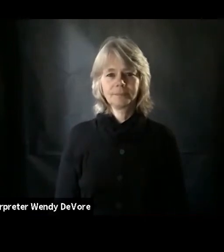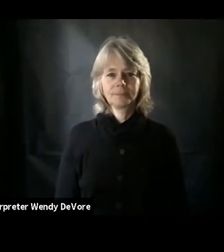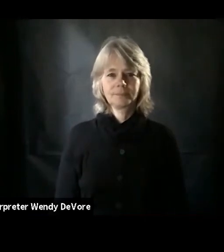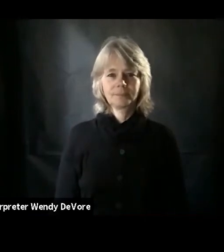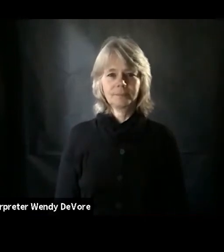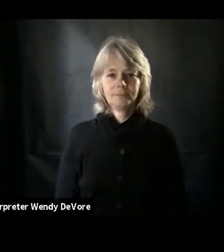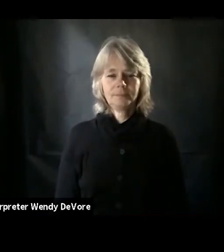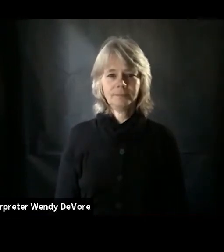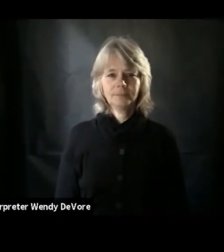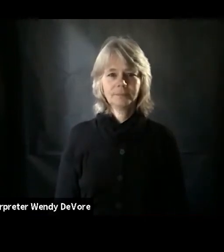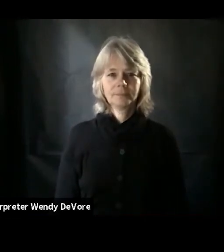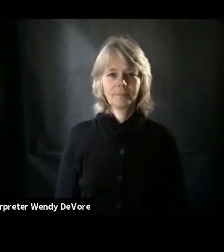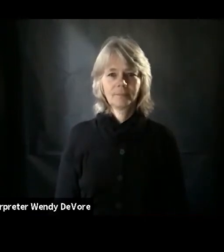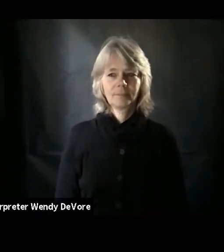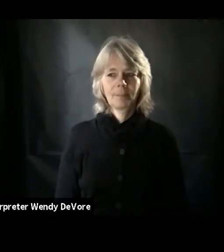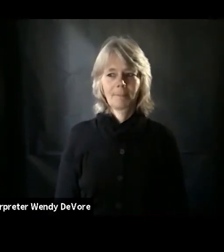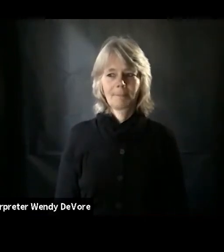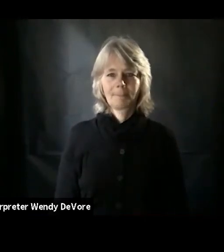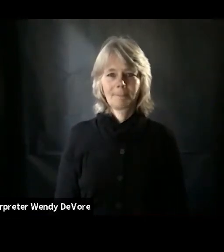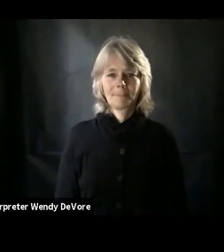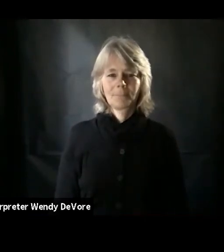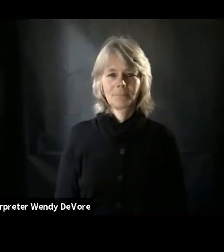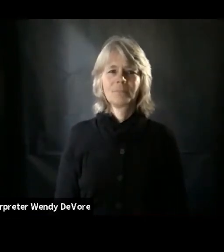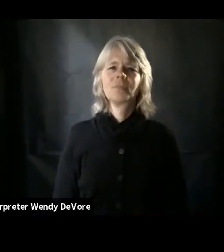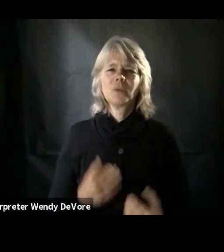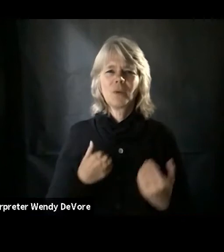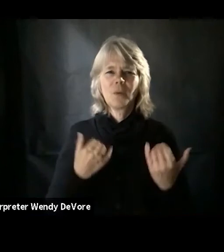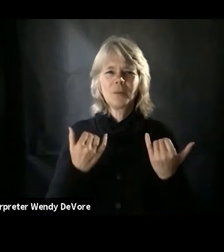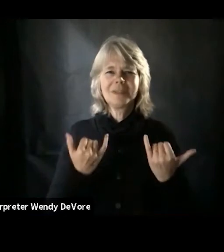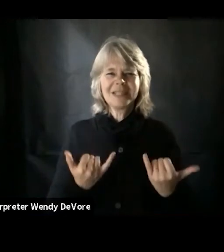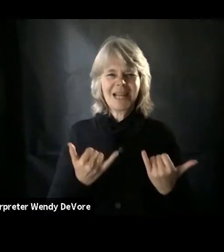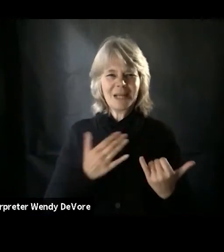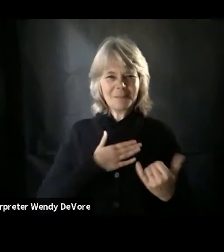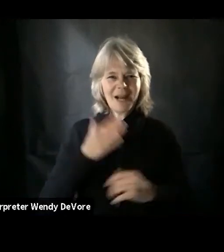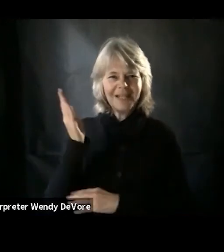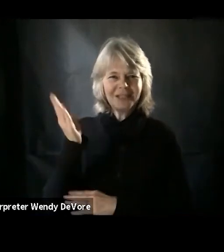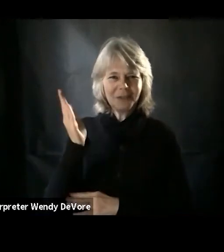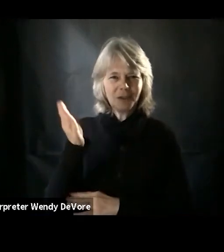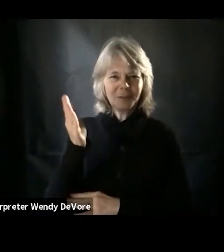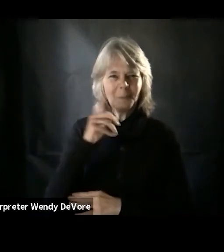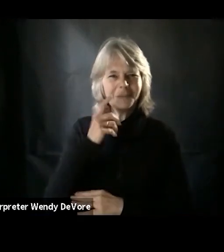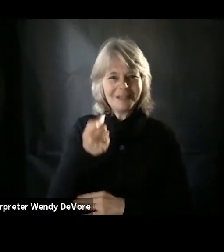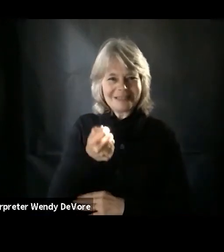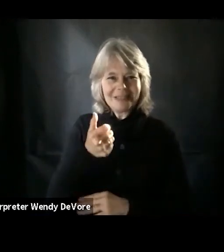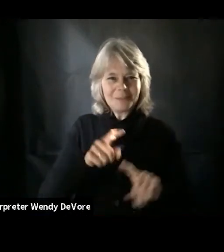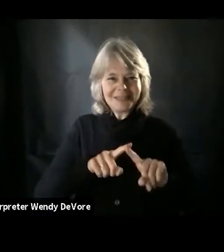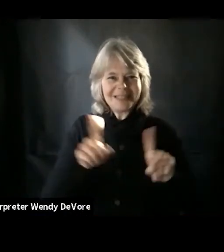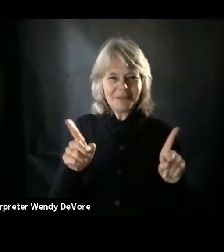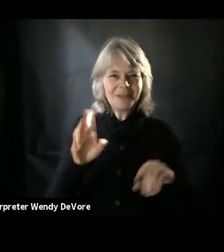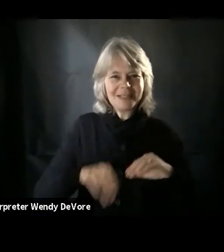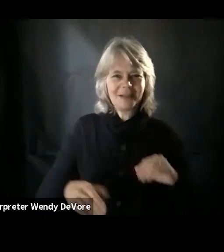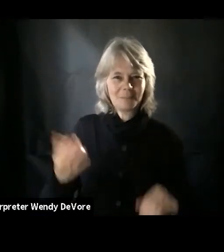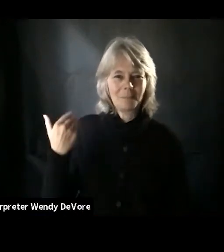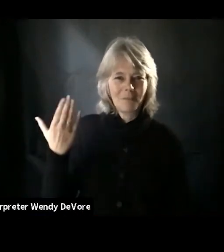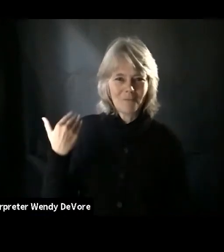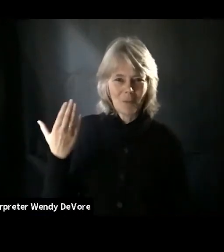So today I want to offer a little bit of a different sermon than what I typically do. I